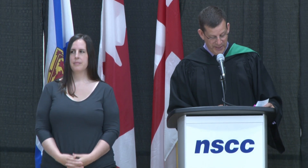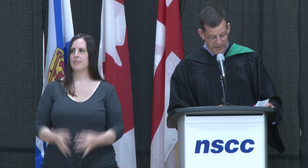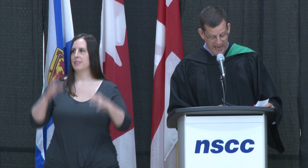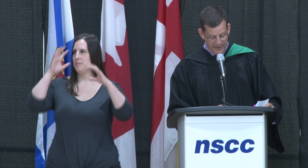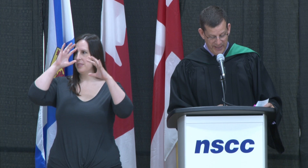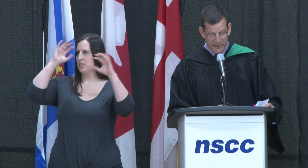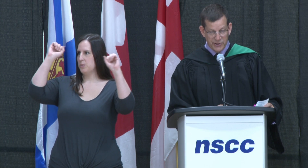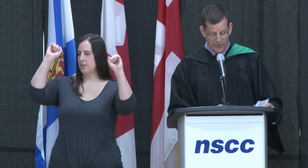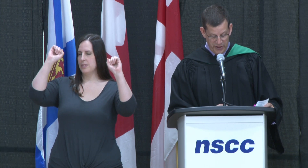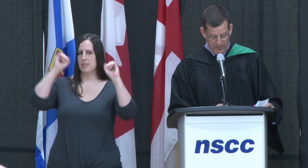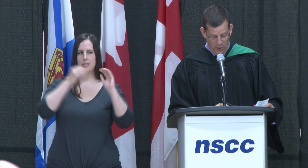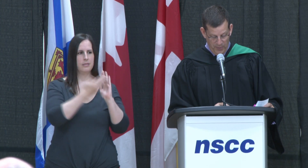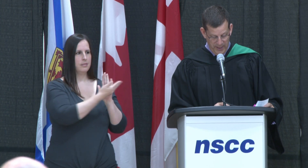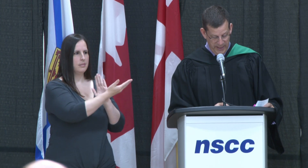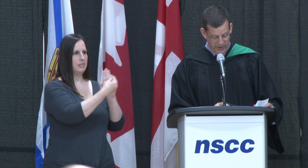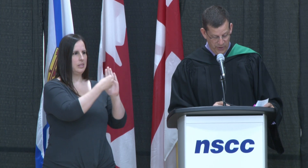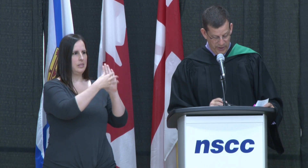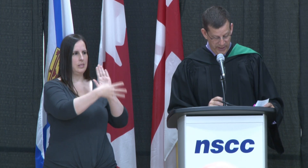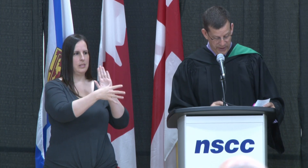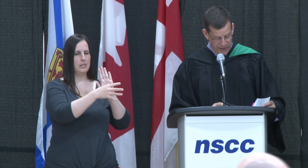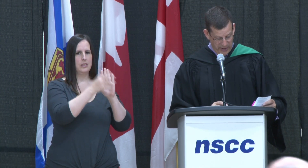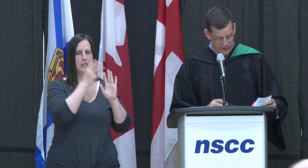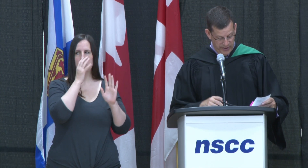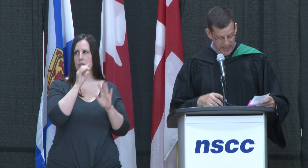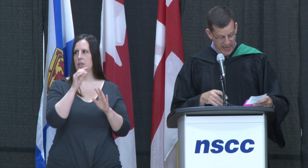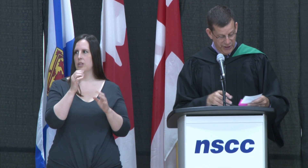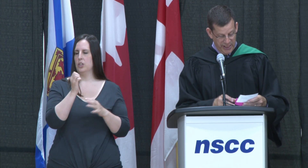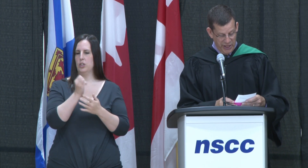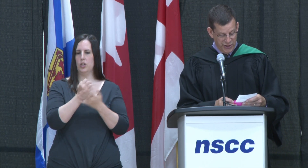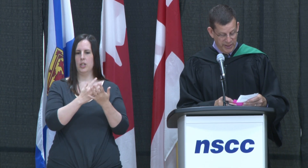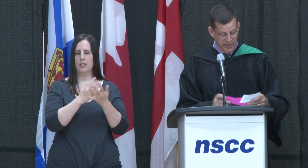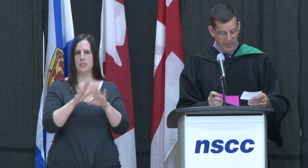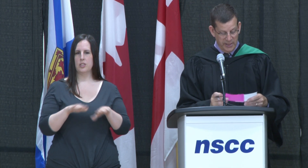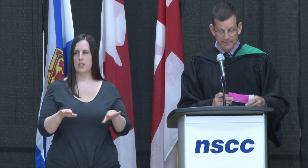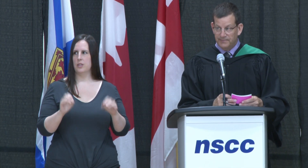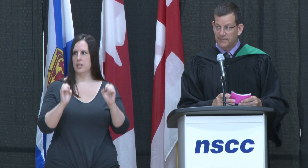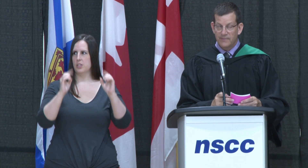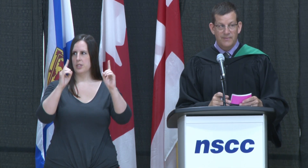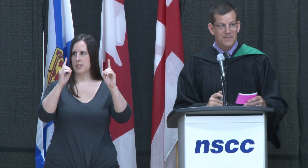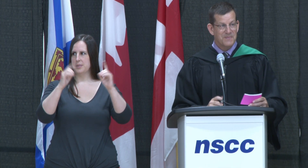Mr. President, the candidates for the Diploma in Early Childhood Education.